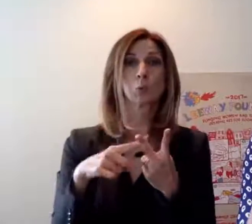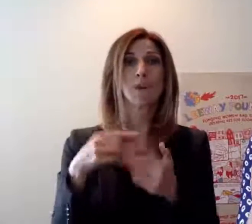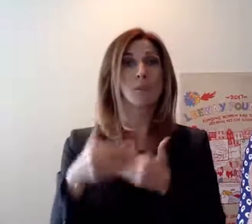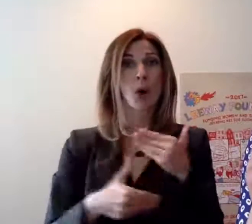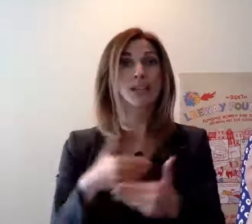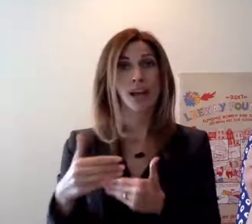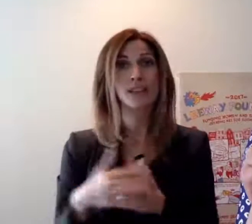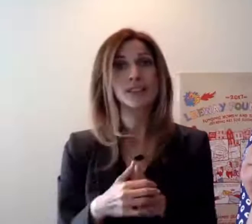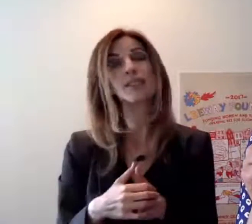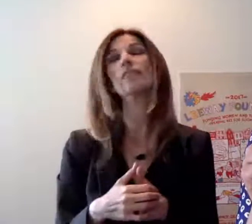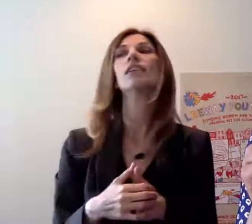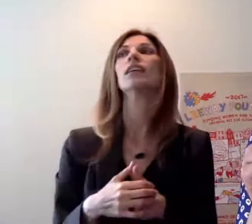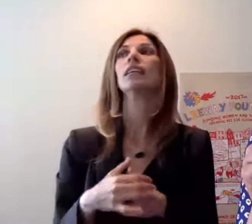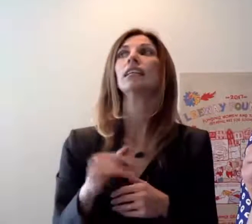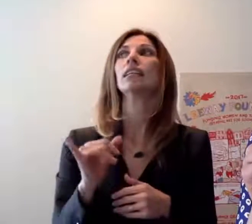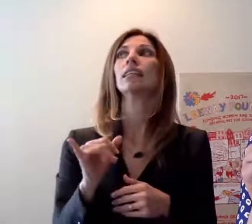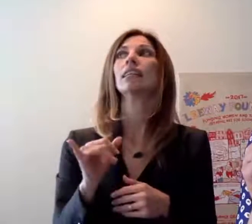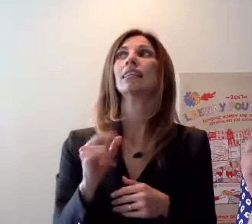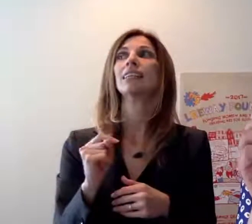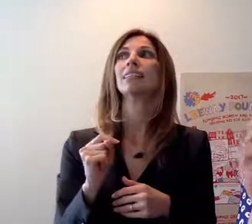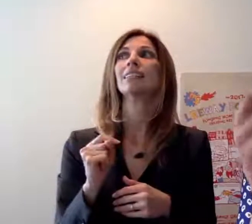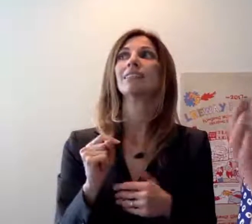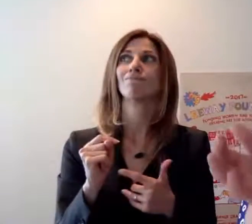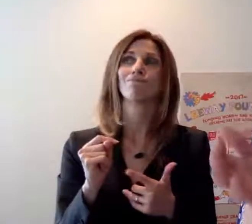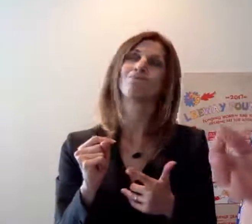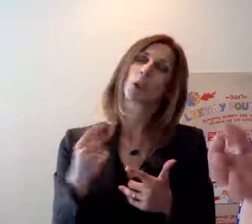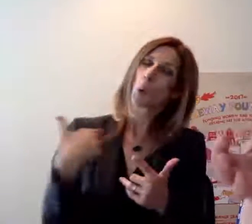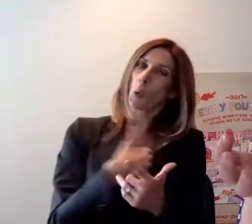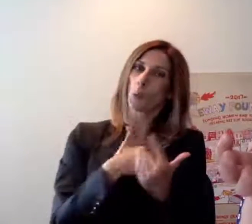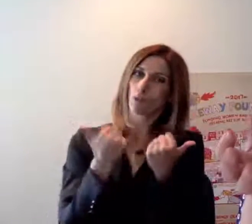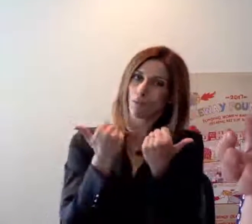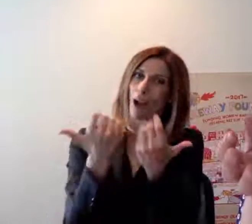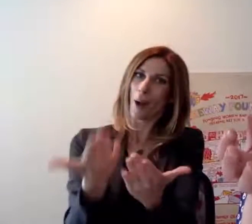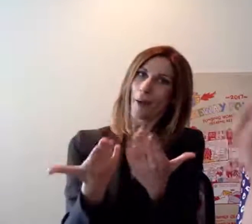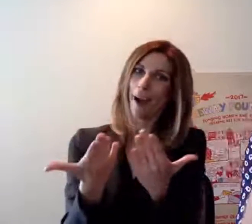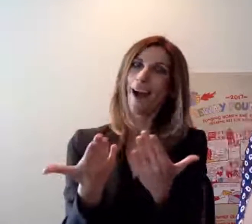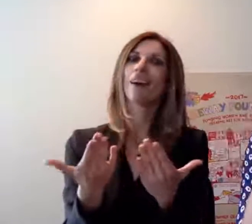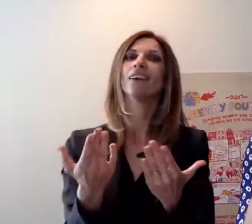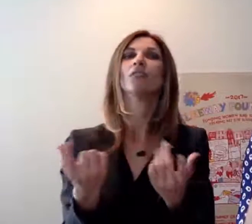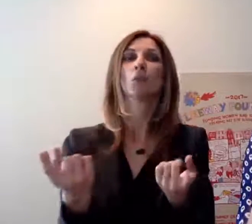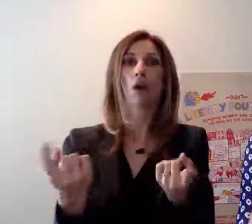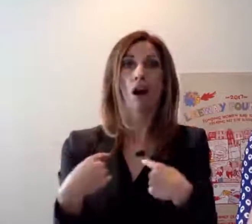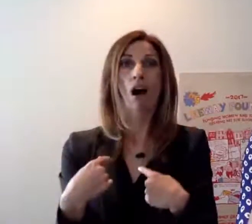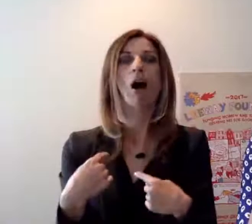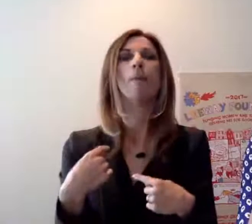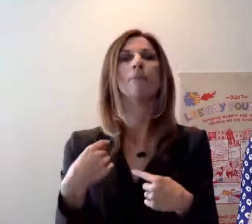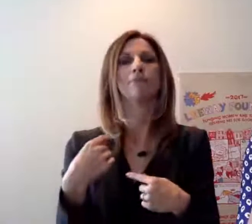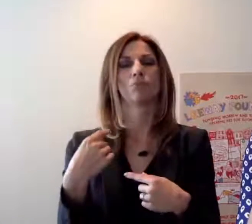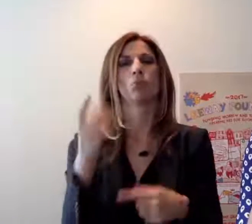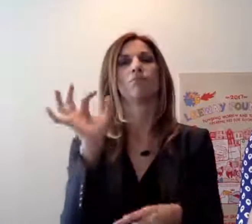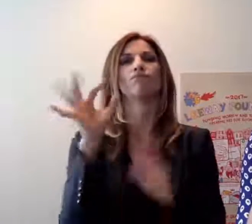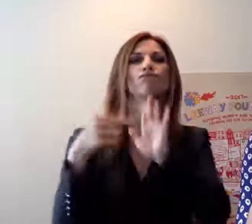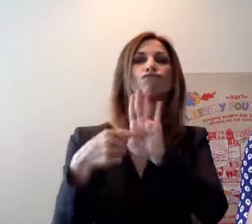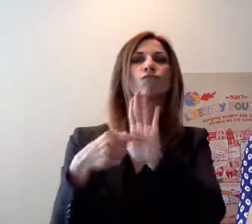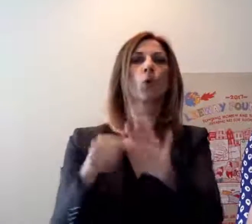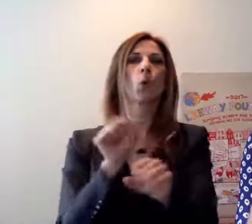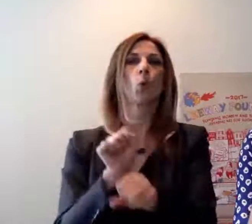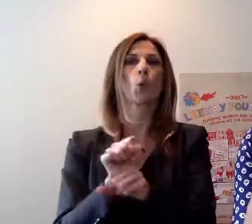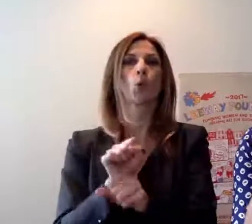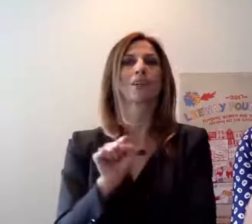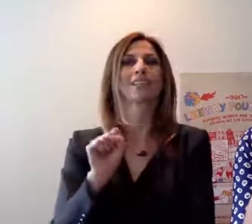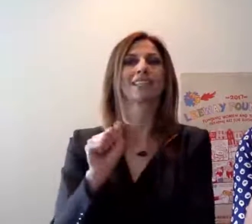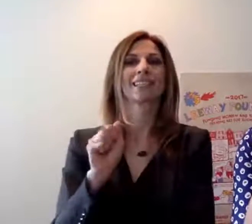process, it is recommended that you provide work samples from